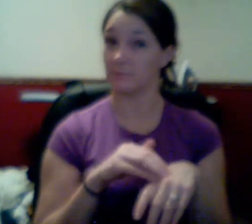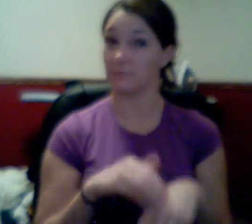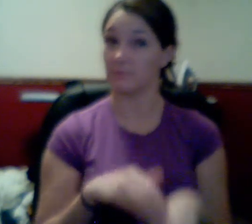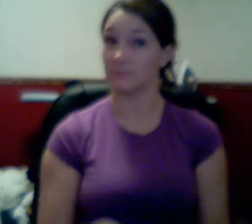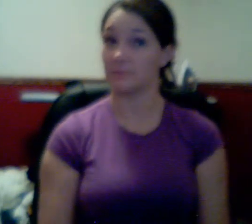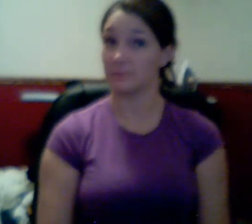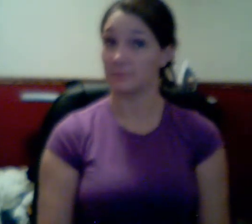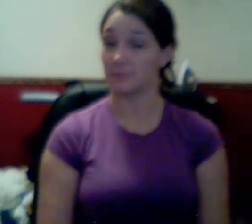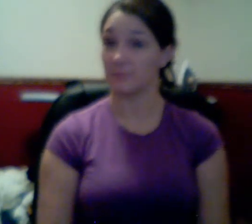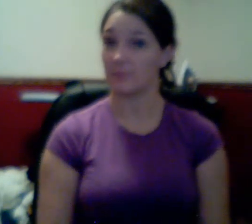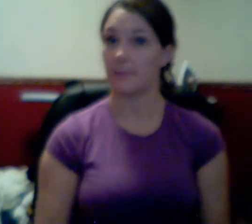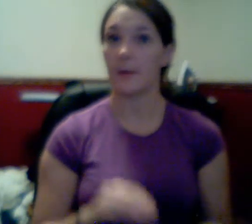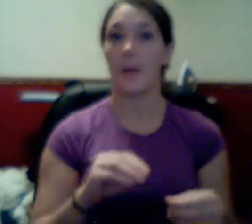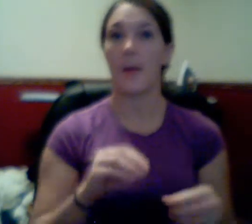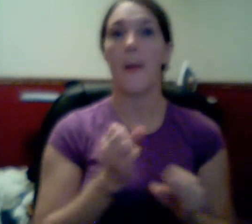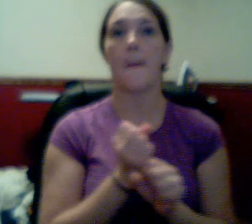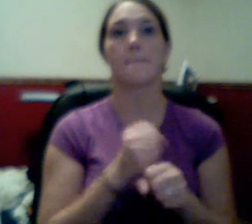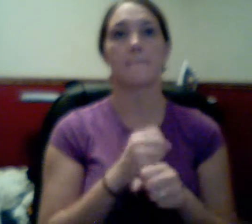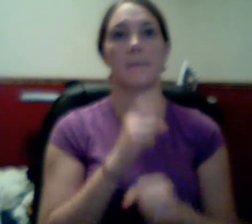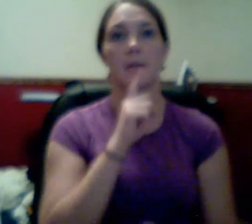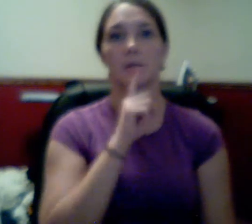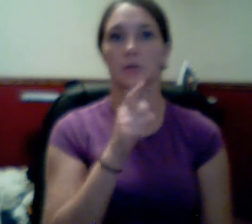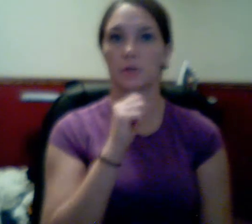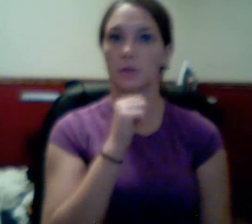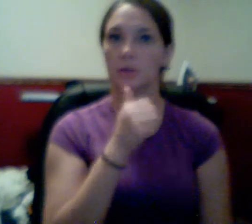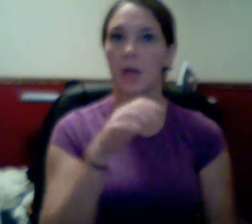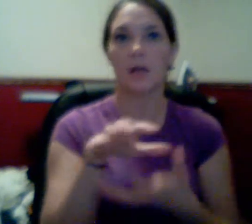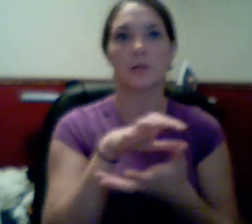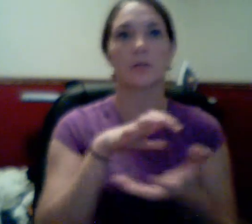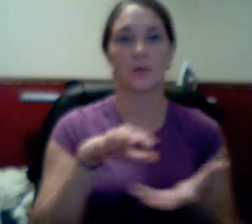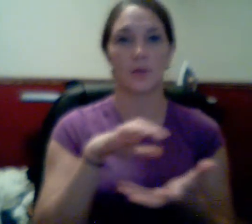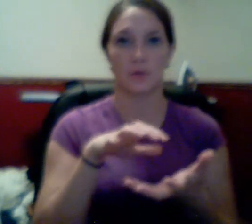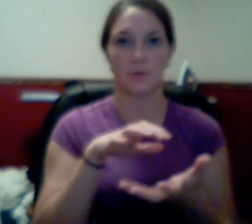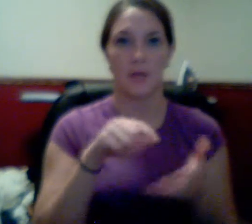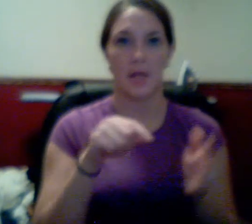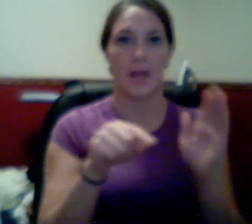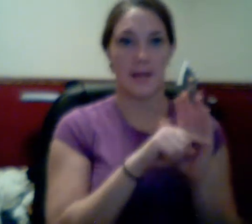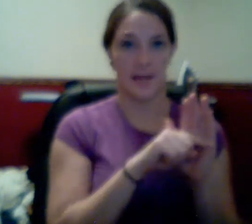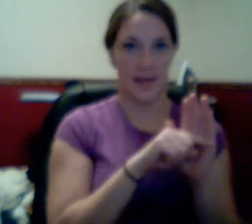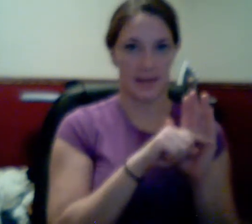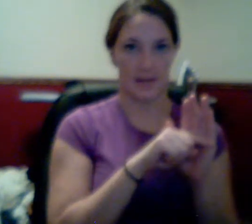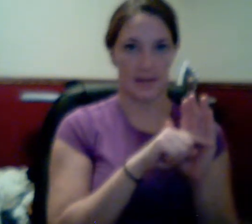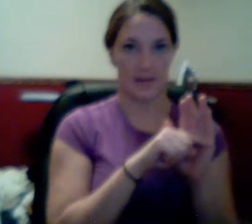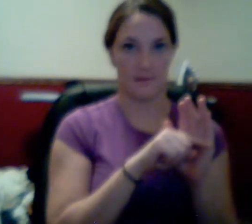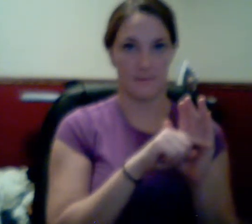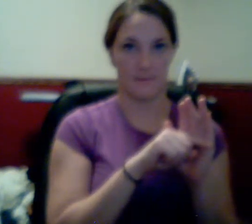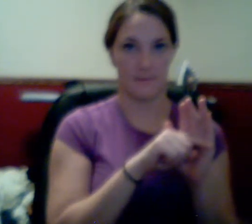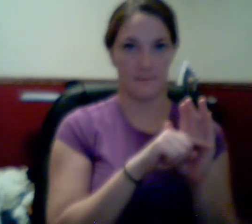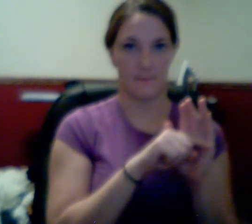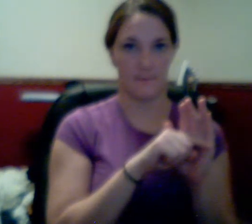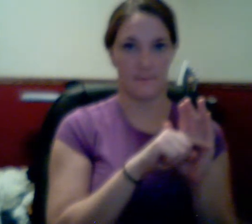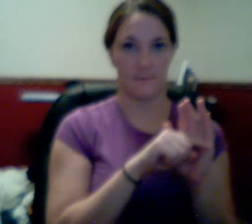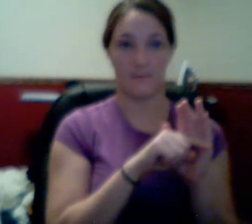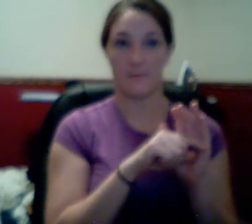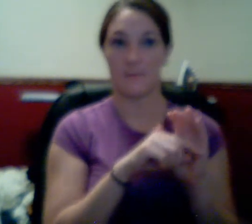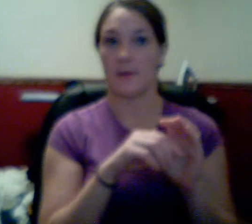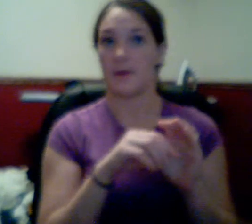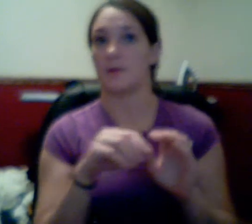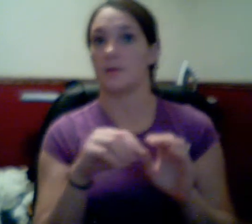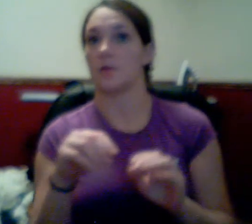make sure you don't confuse this negation key with the subtraction key over here. All right?